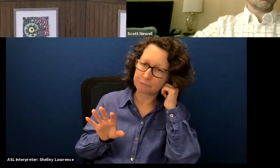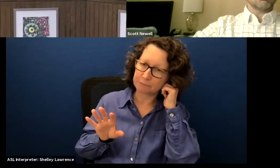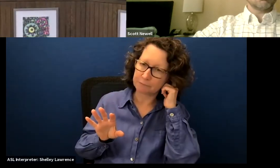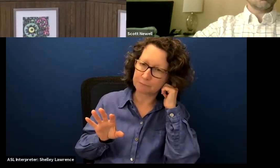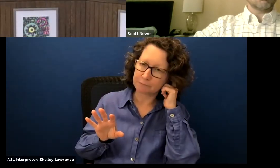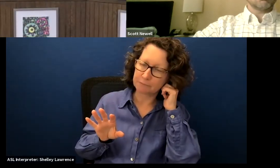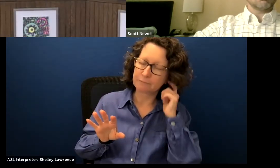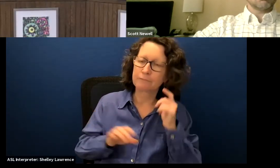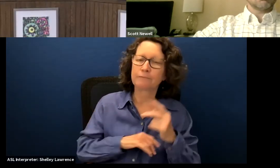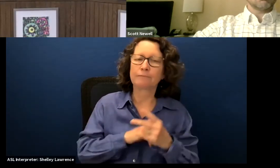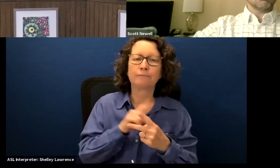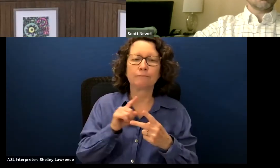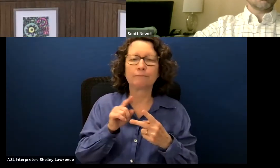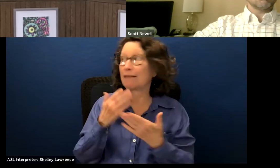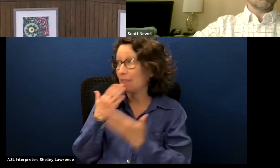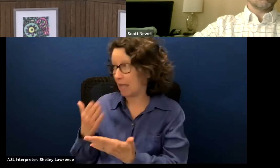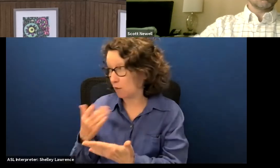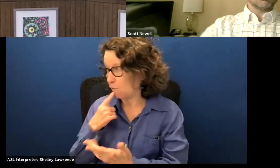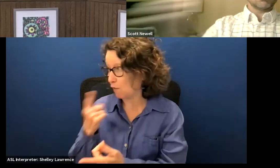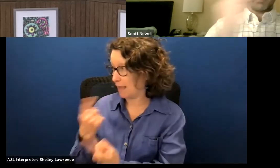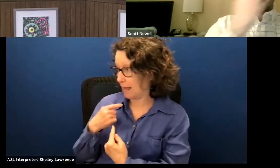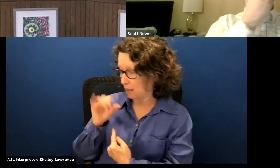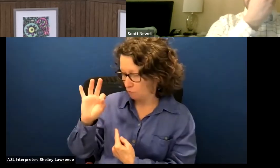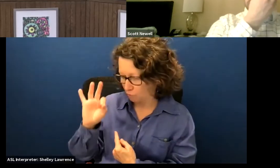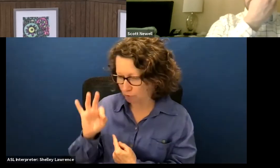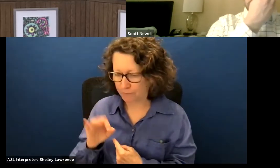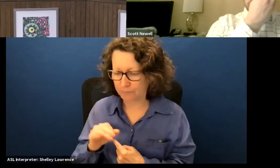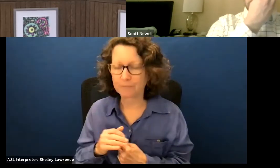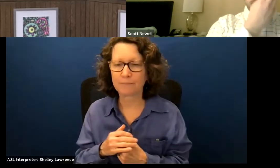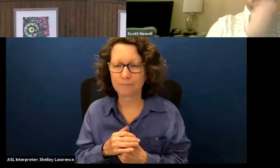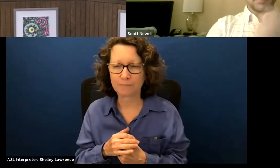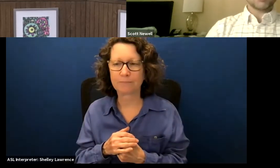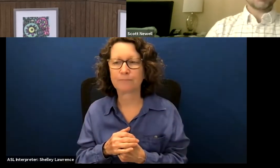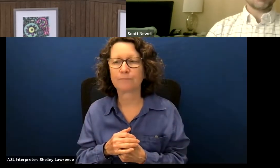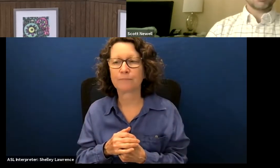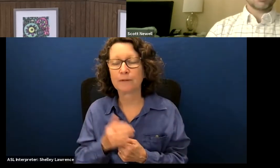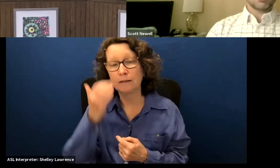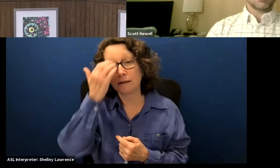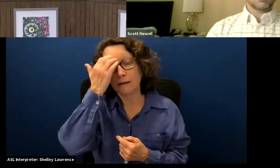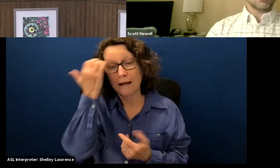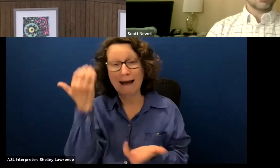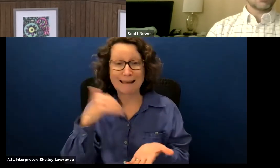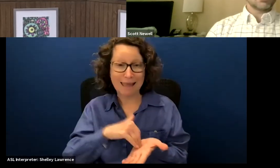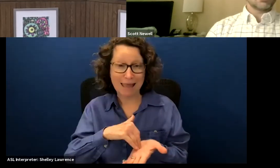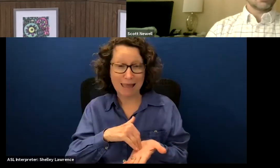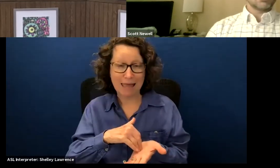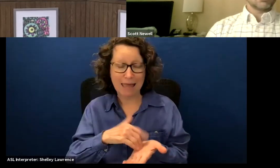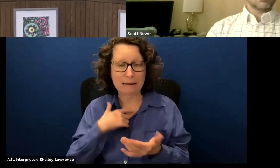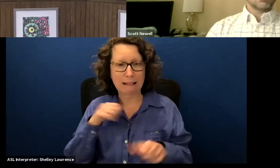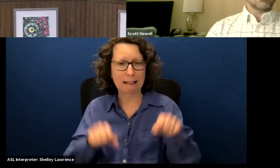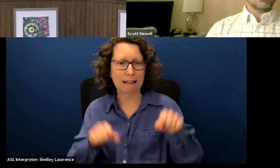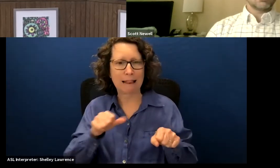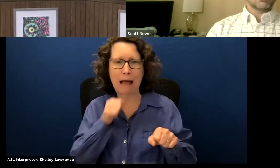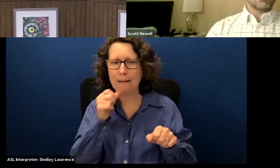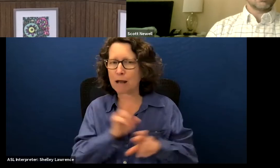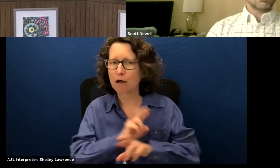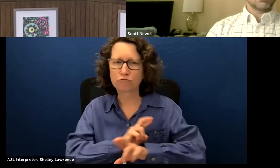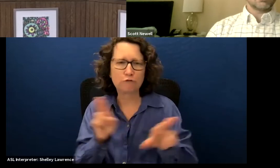case. So thank you for answering that, and that answered my question as well. And so again, I'm not ready